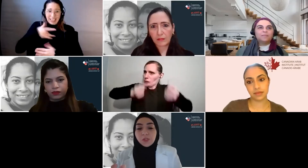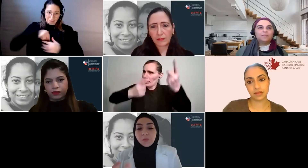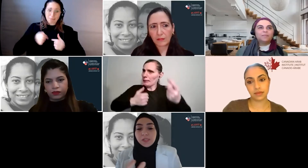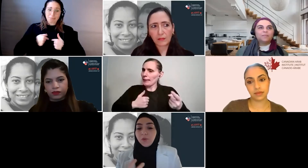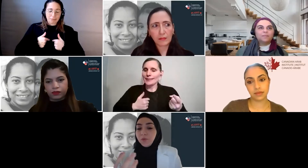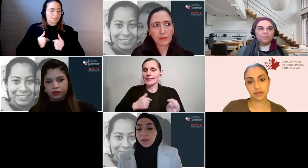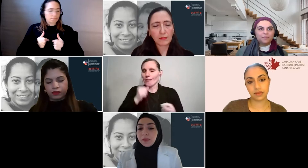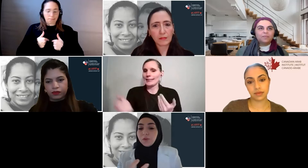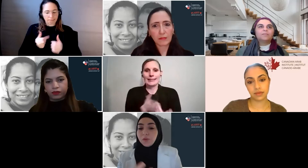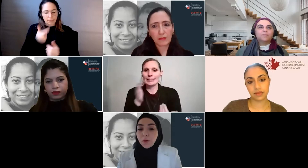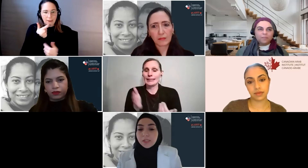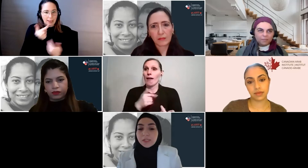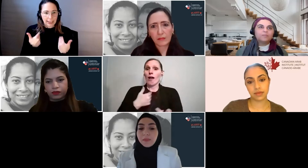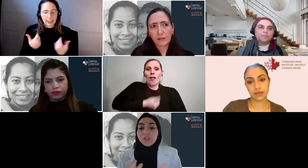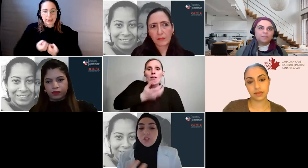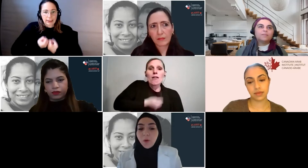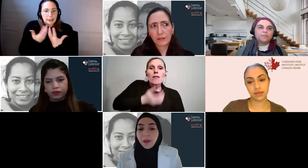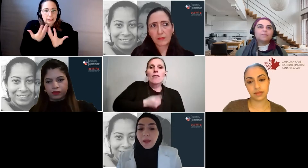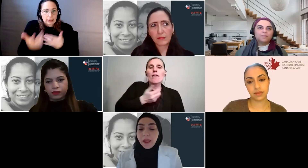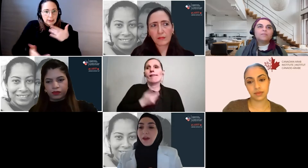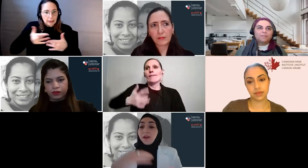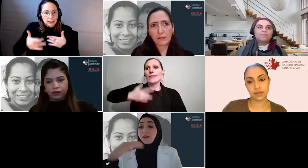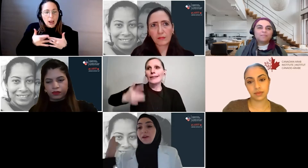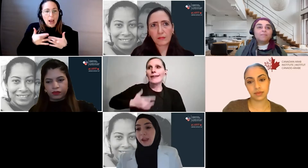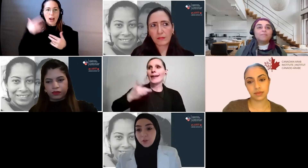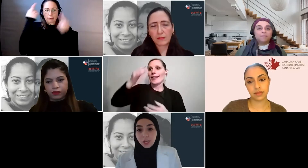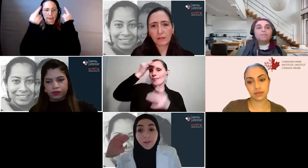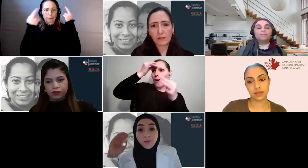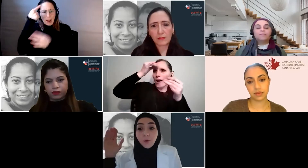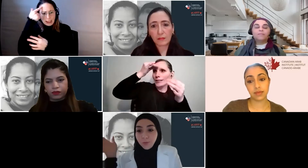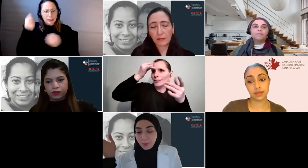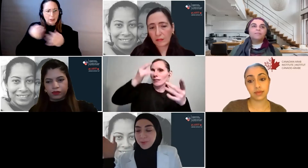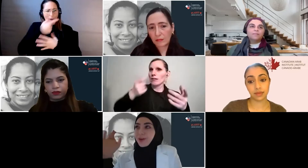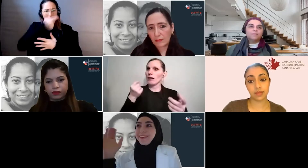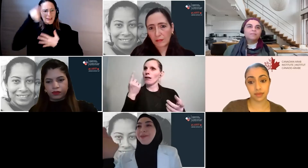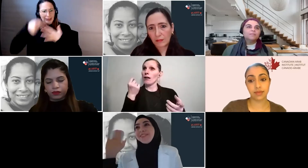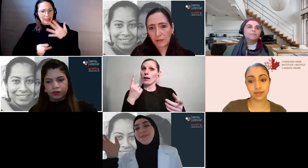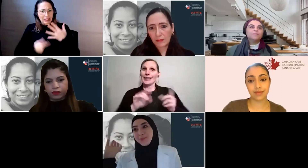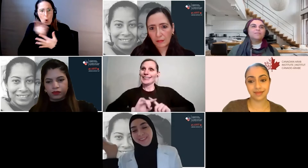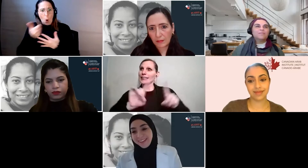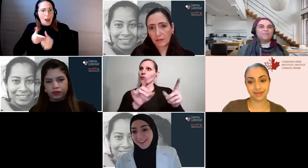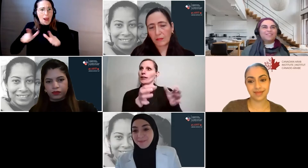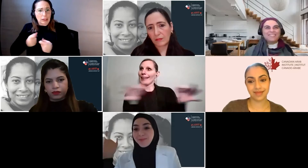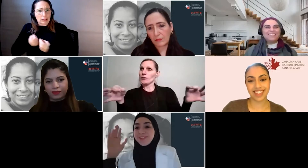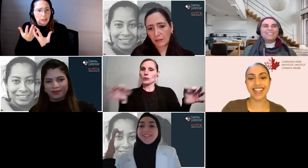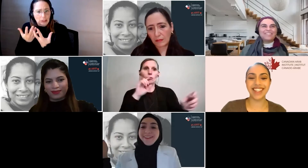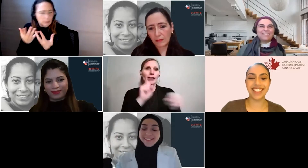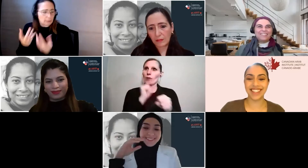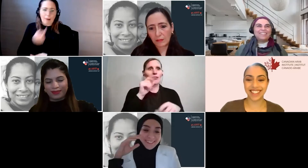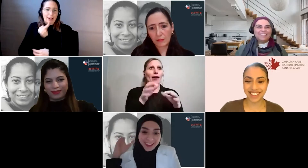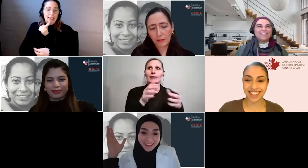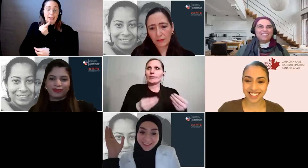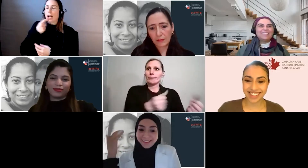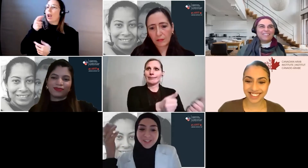to express your feeling, your thoughts, the trauma in another language, even if you're fluent. Well, I was not fluent at that time. I was just starting